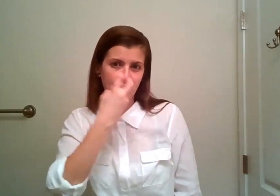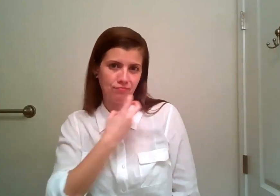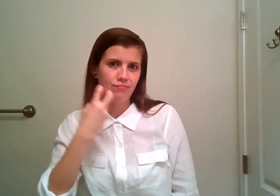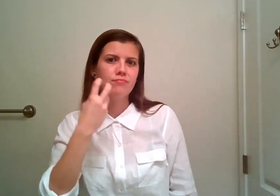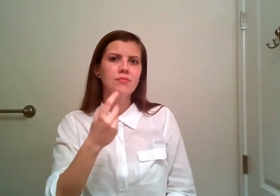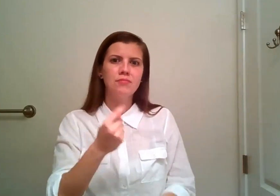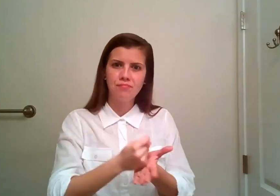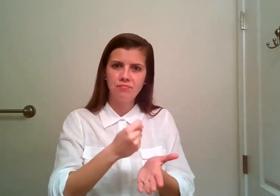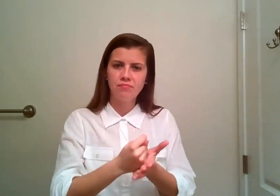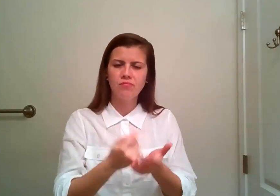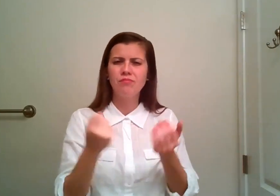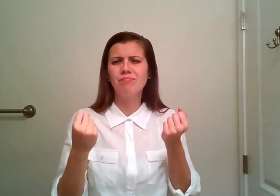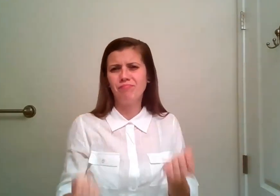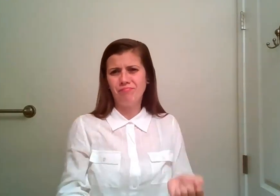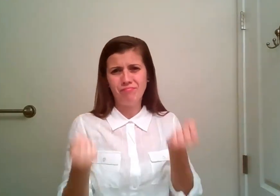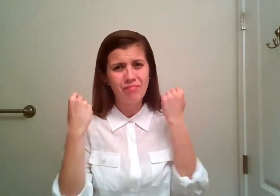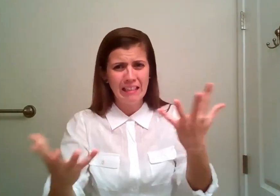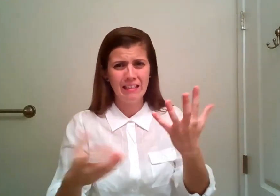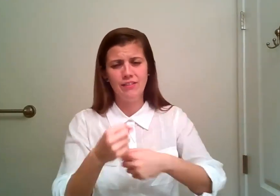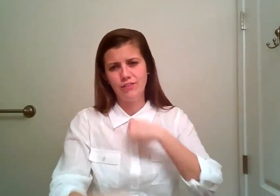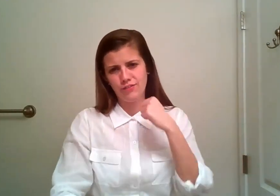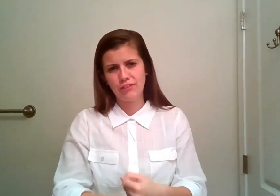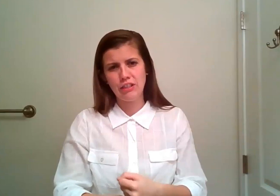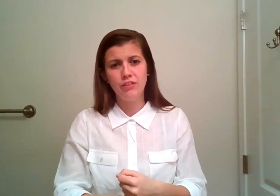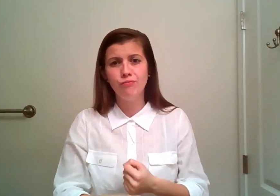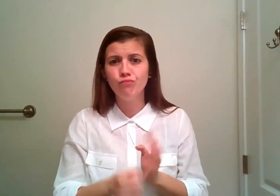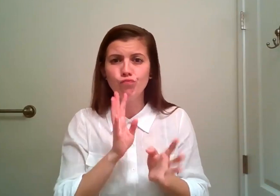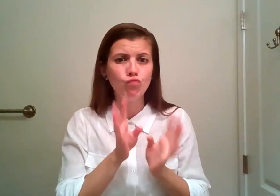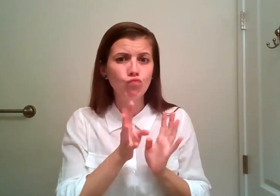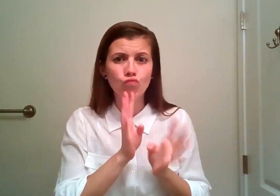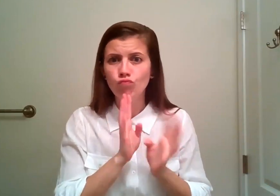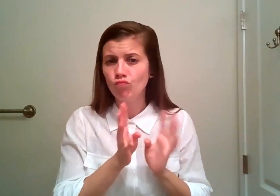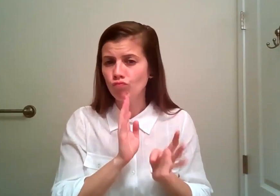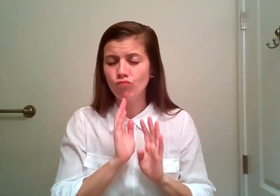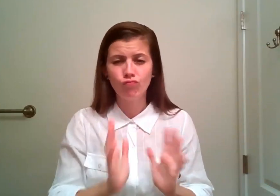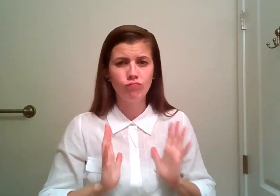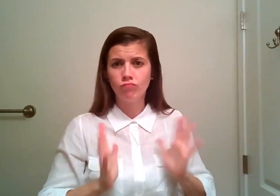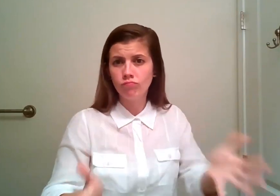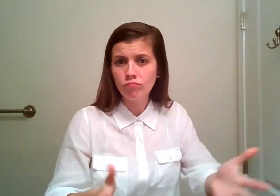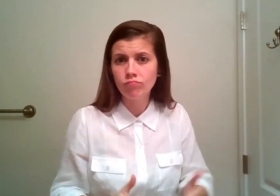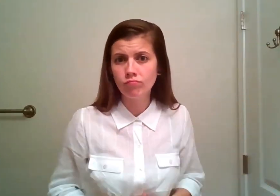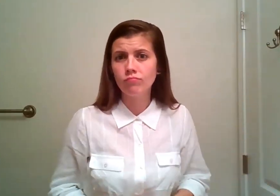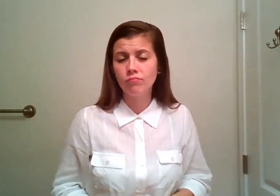And growing up, understand that I was very oral, or I learned